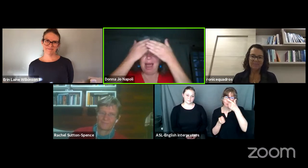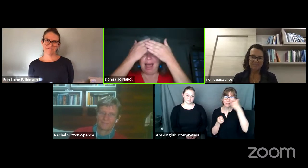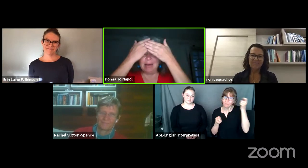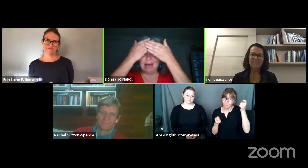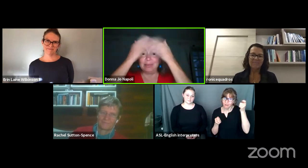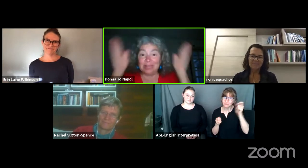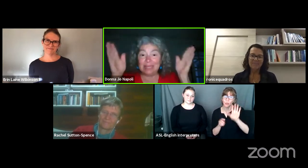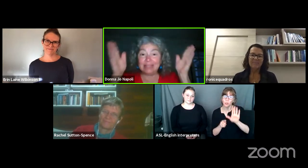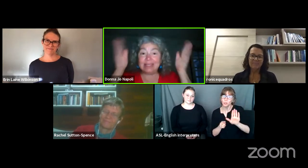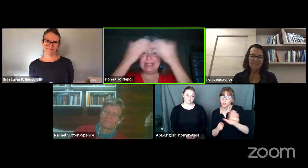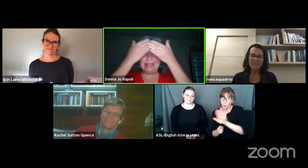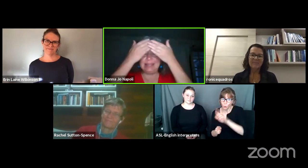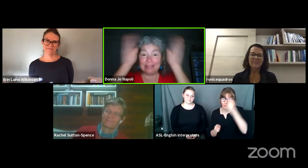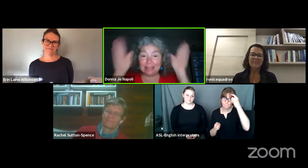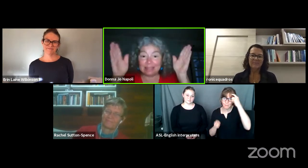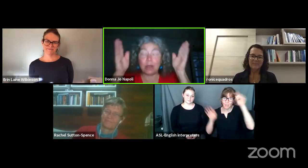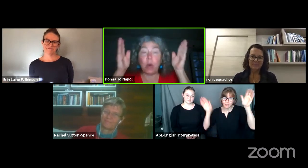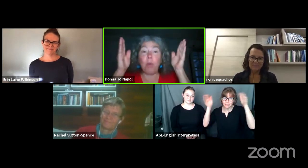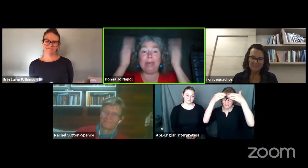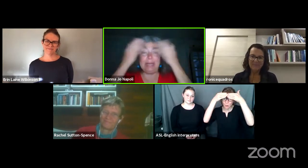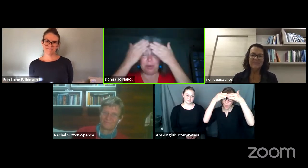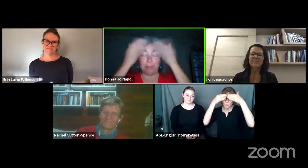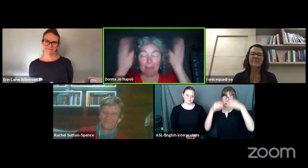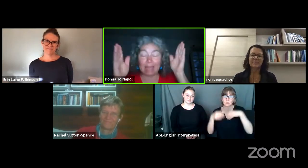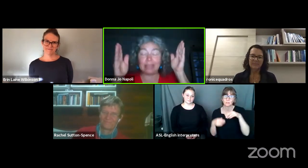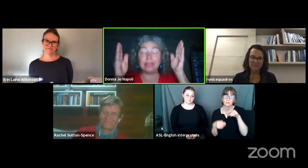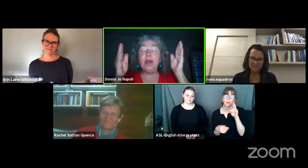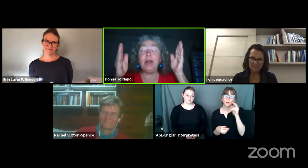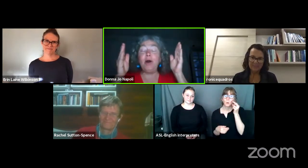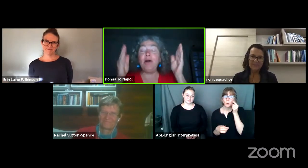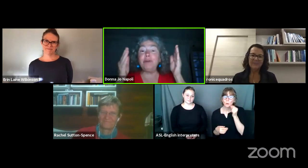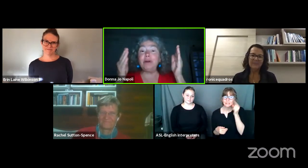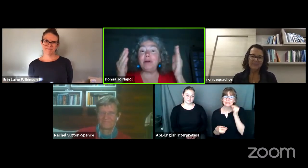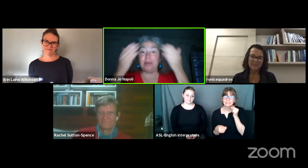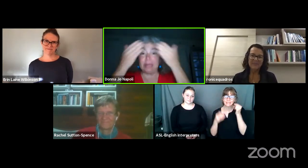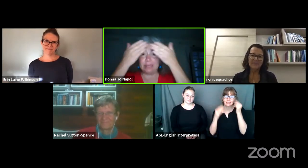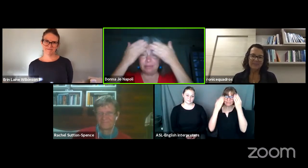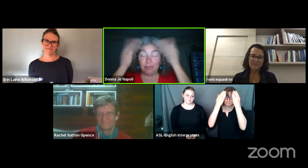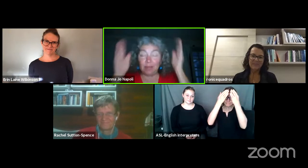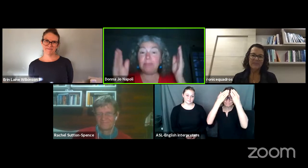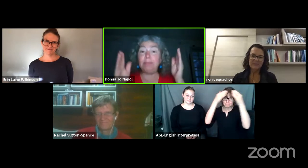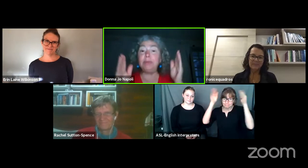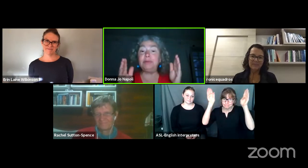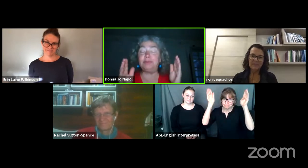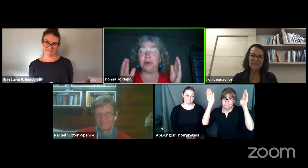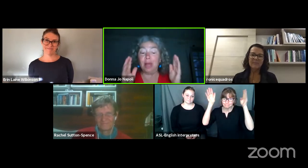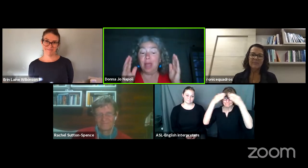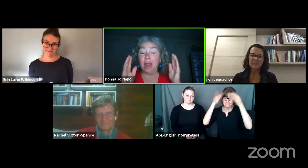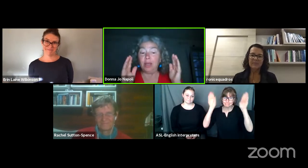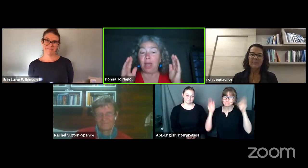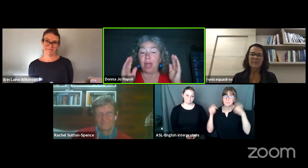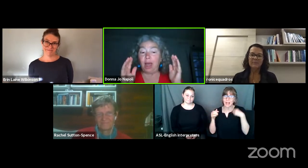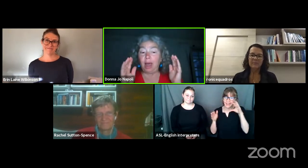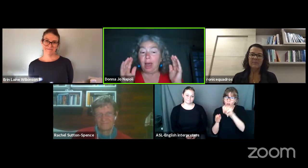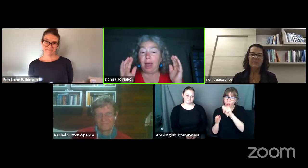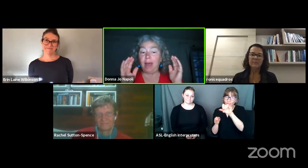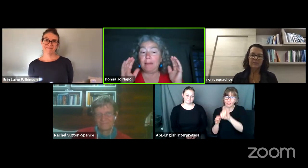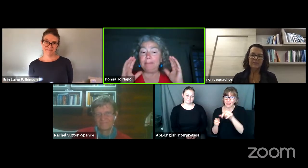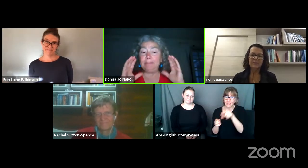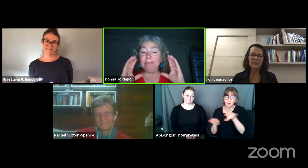closed. Ronice did this as opening your mind over and over, and it's very beautiful.